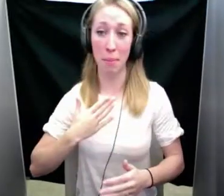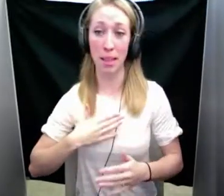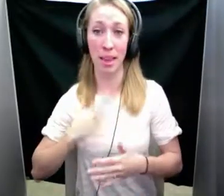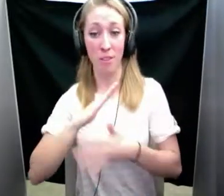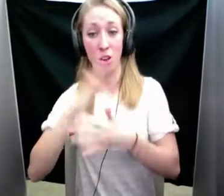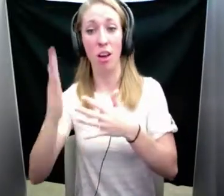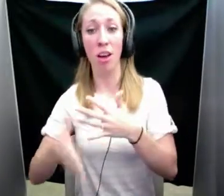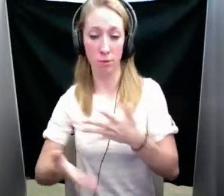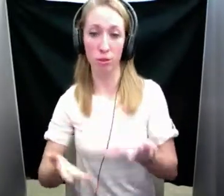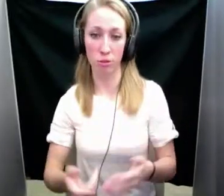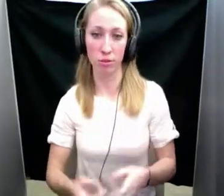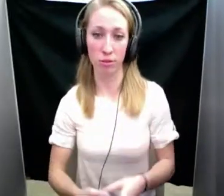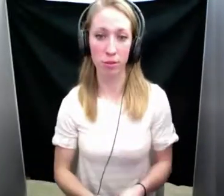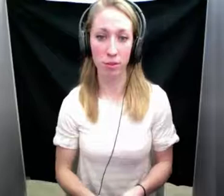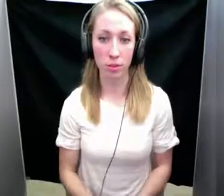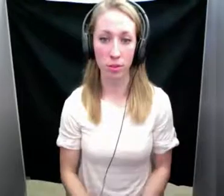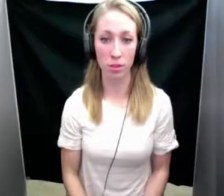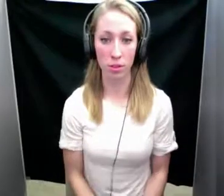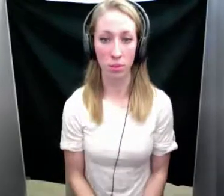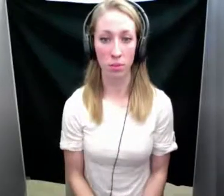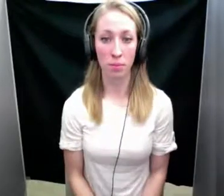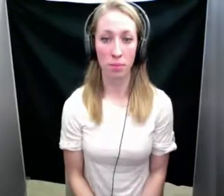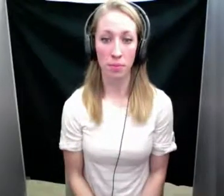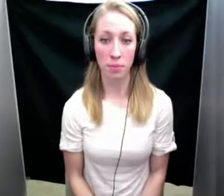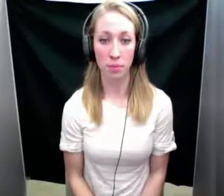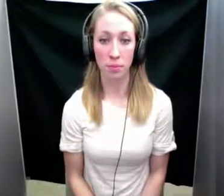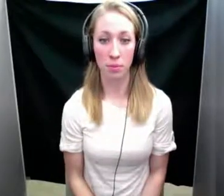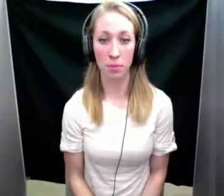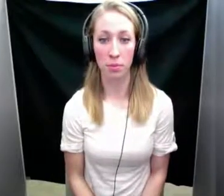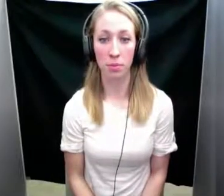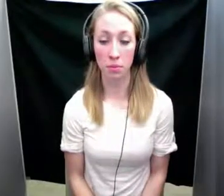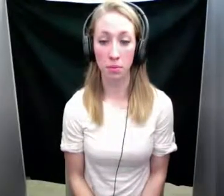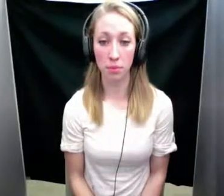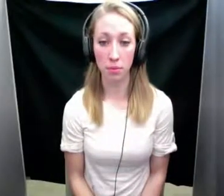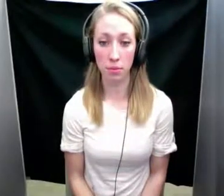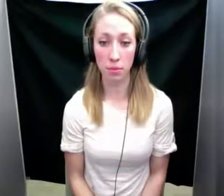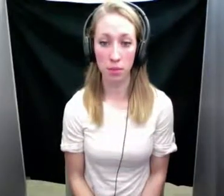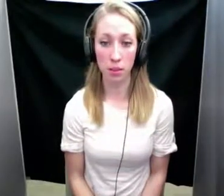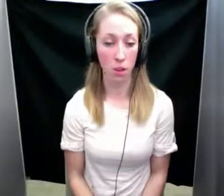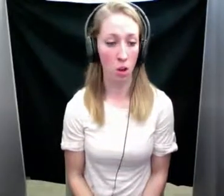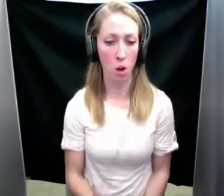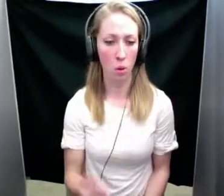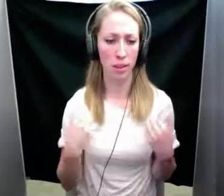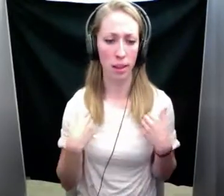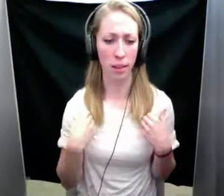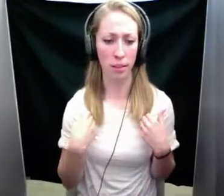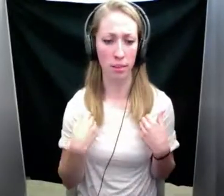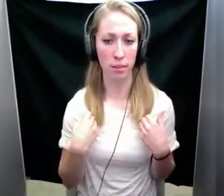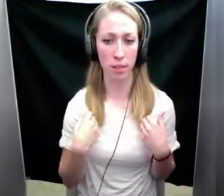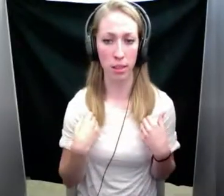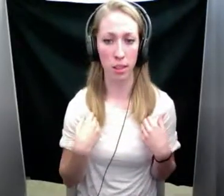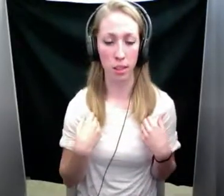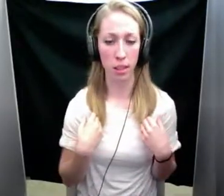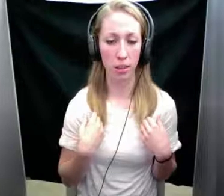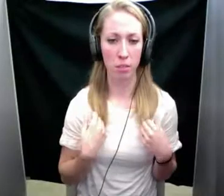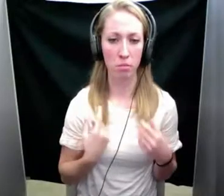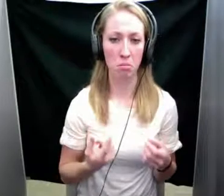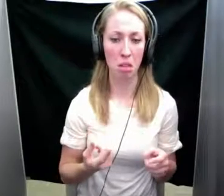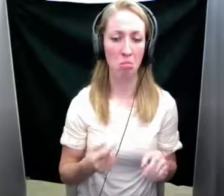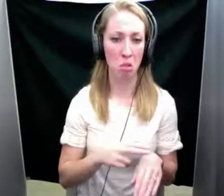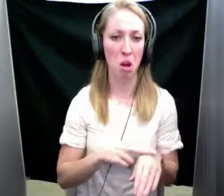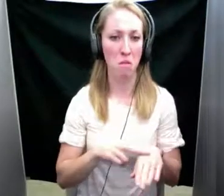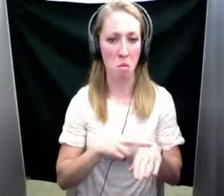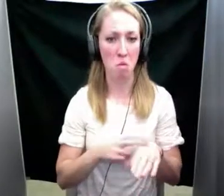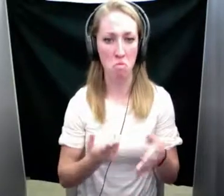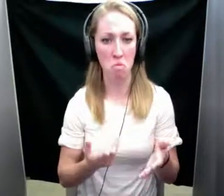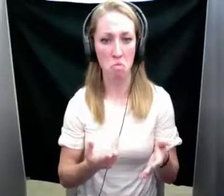ever after. In Norway, that's the formula we use. Okay, so they always have a traditional beginning and a traditional ending.